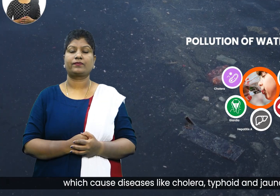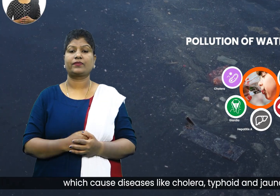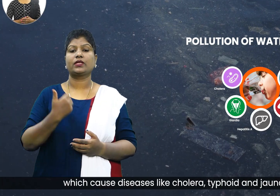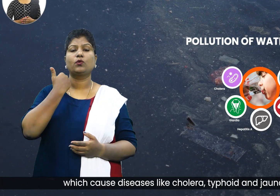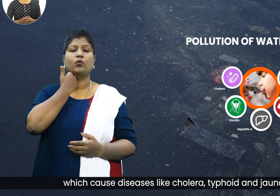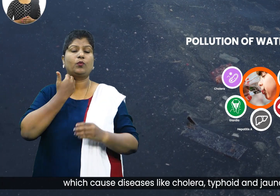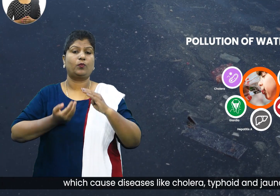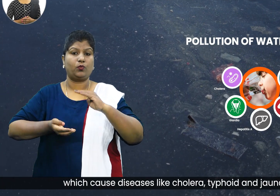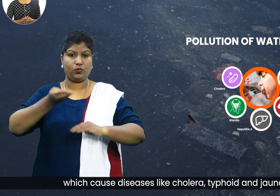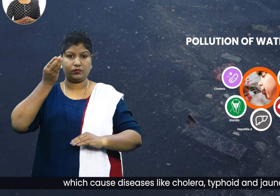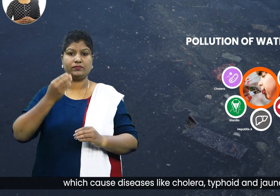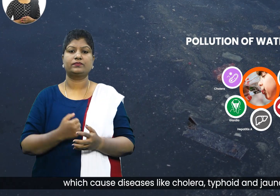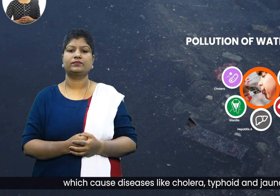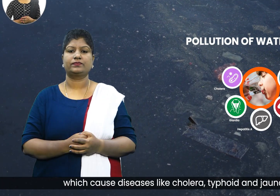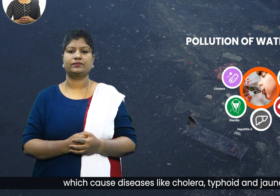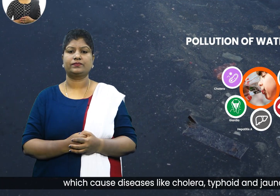typhoid,